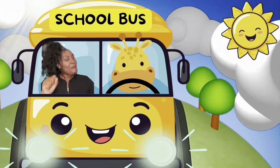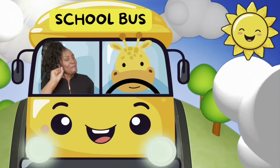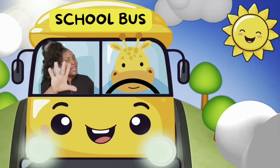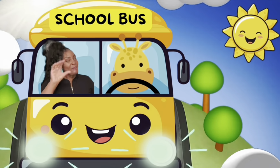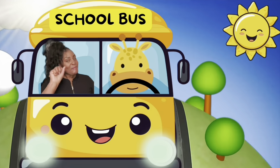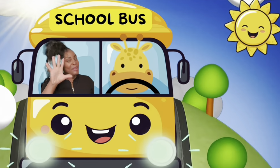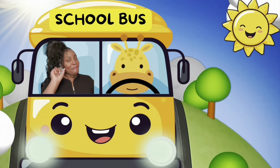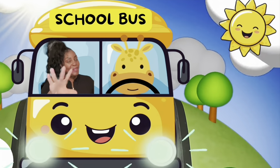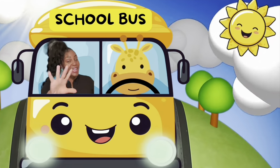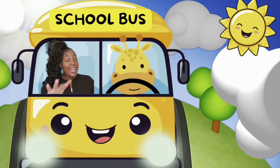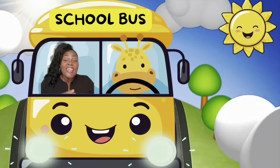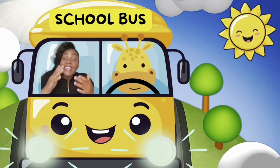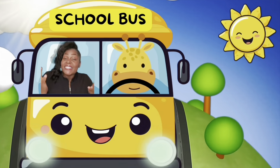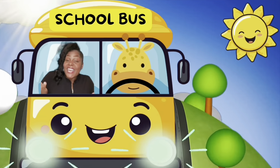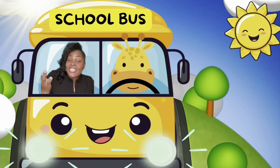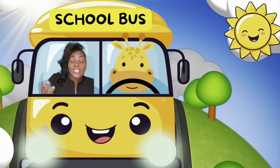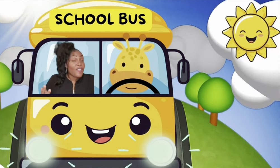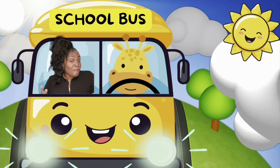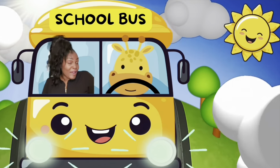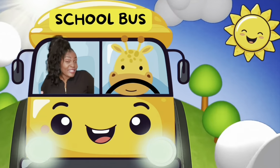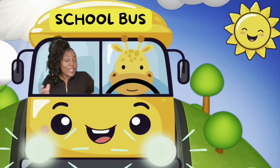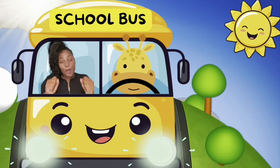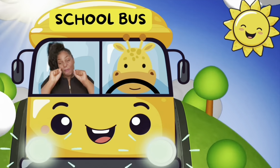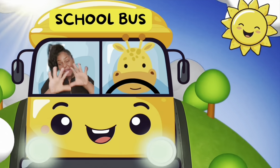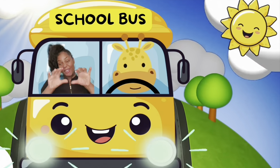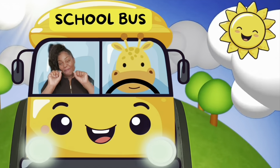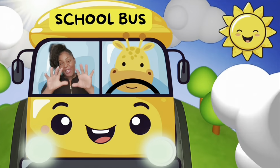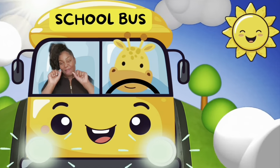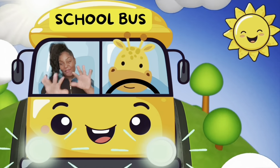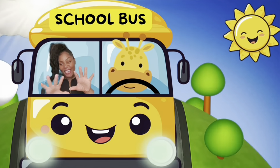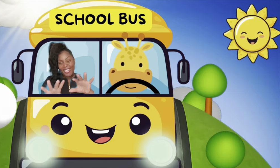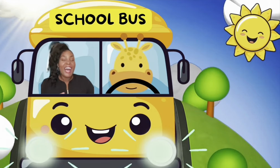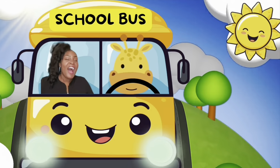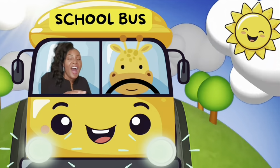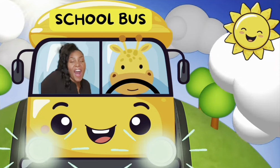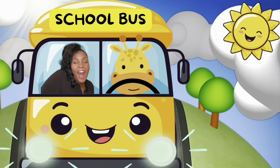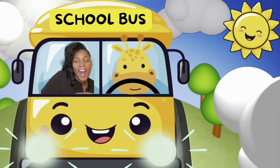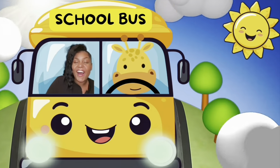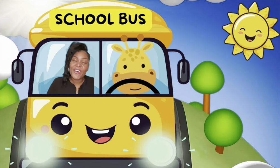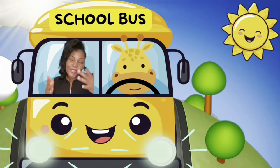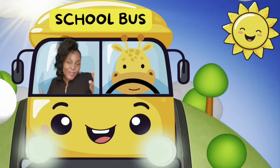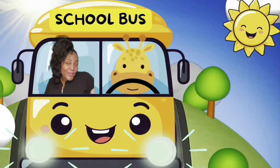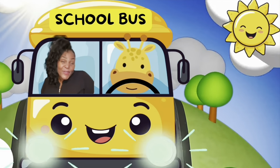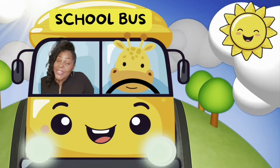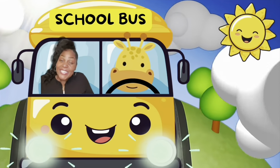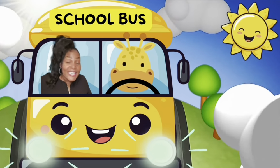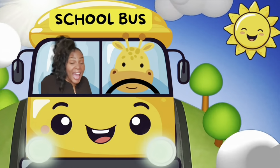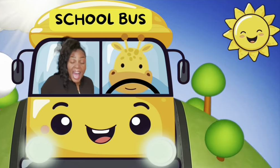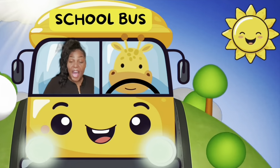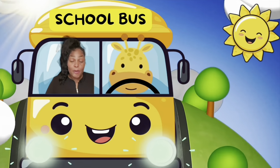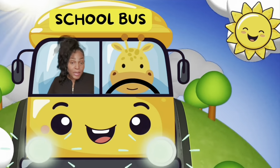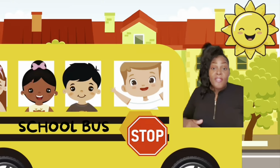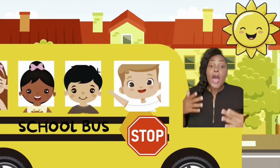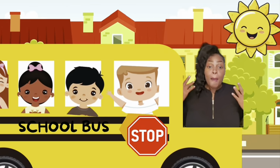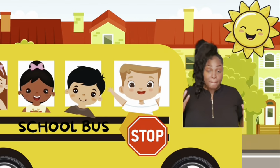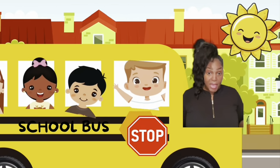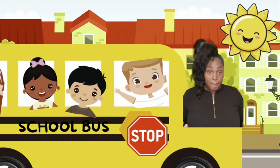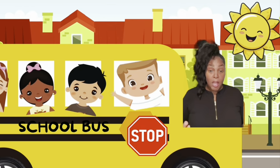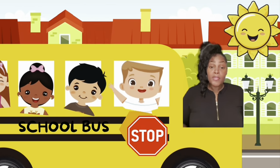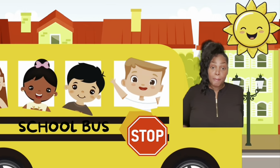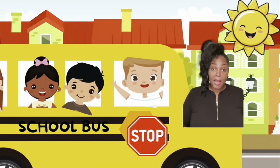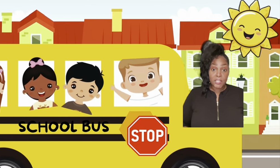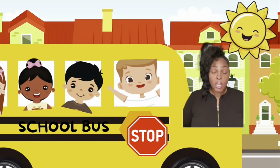blink, blink, blink, blink. The signals on the bus go blink, blink, blink, all through the town.